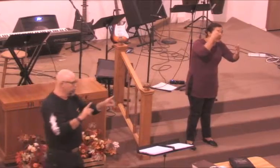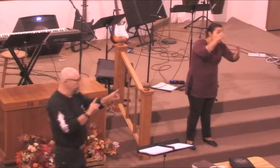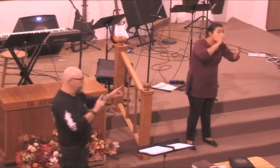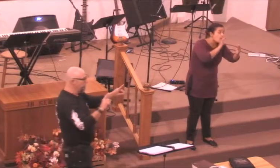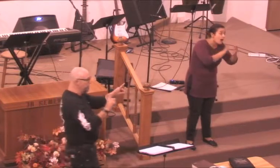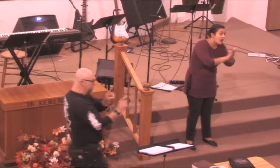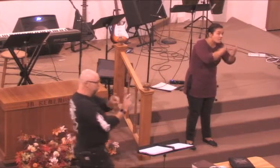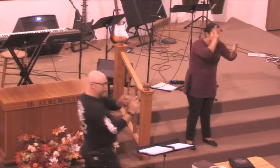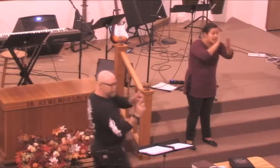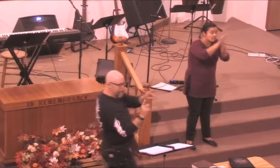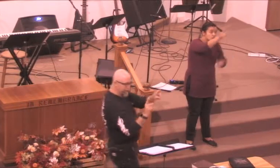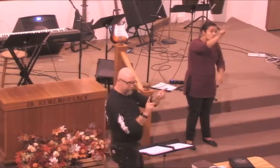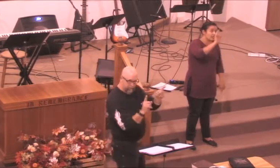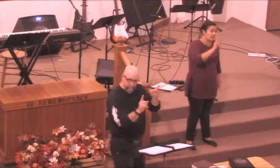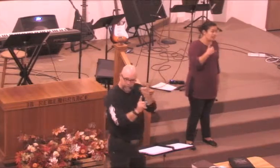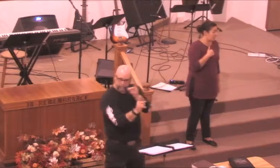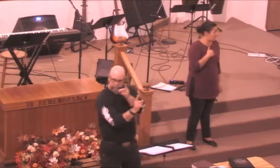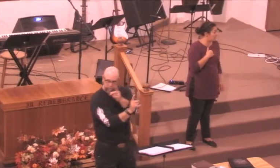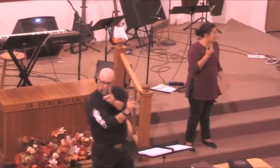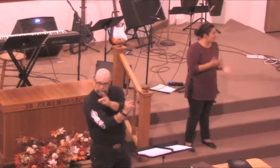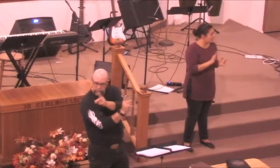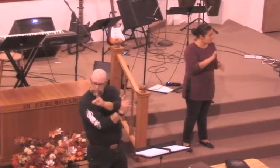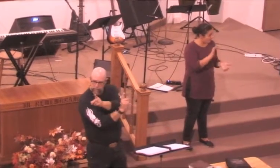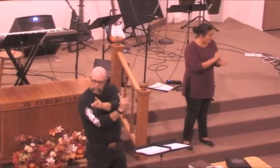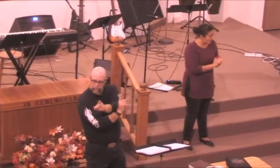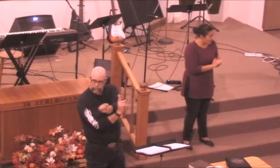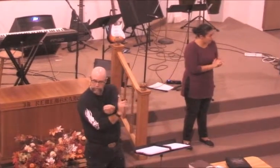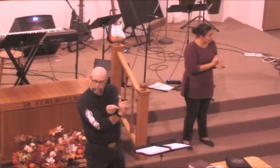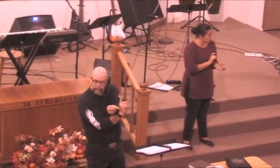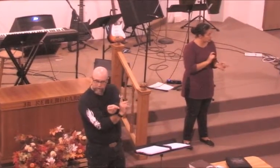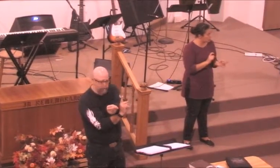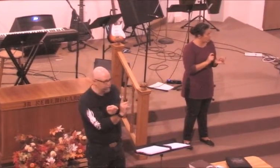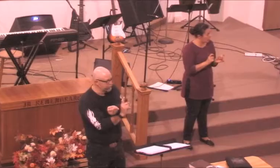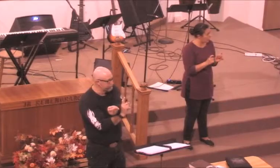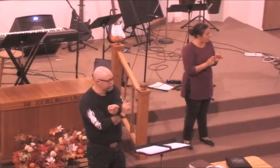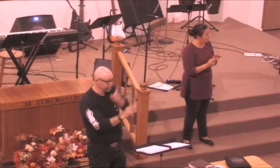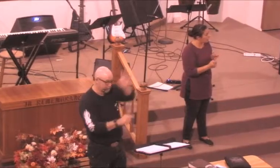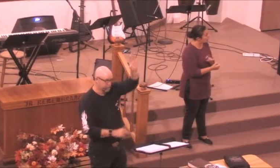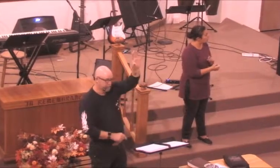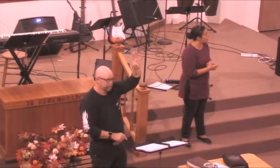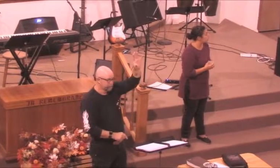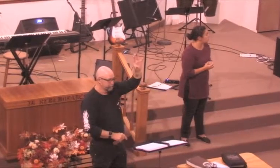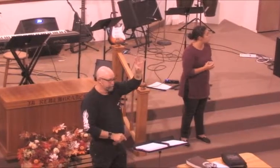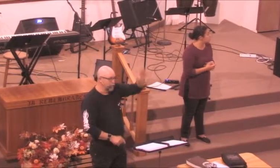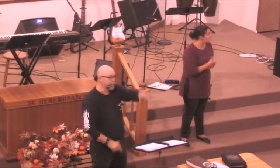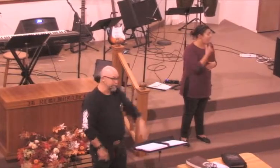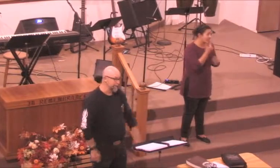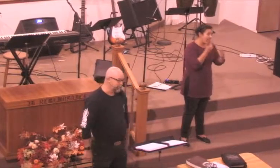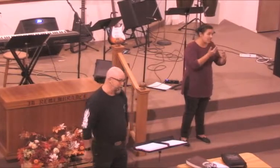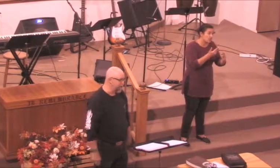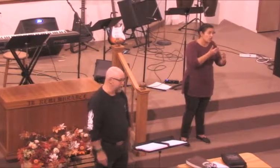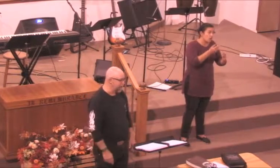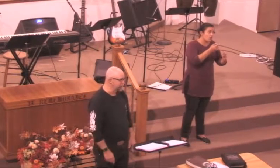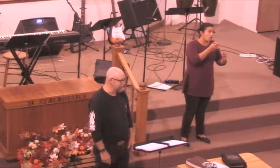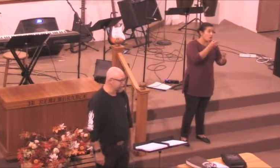your marriage might start turning around. You think